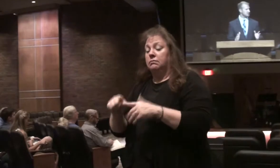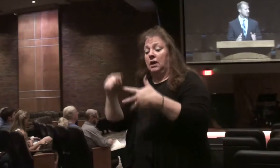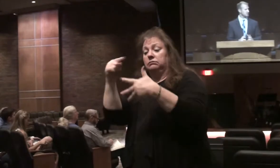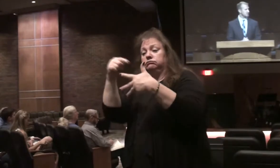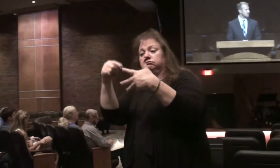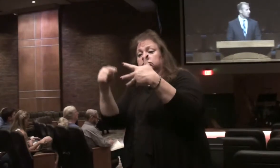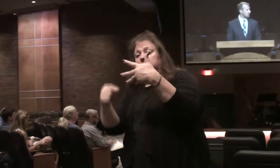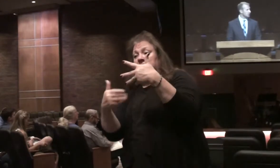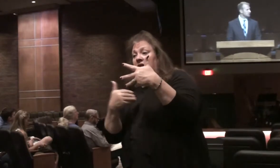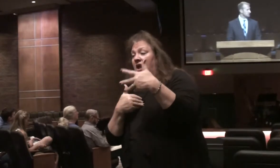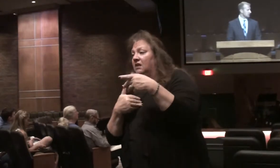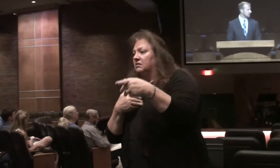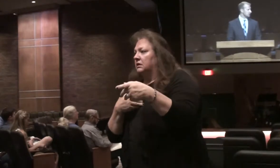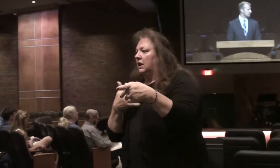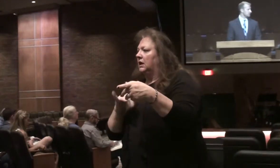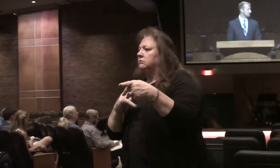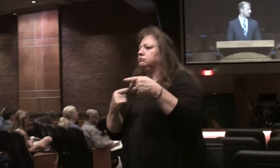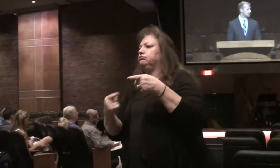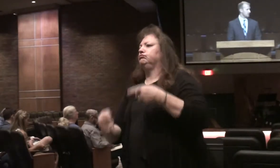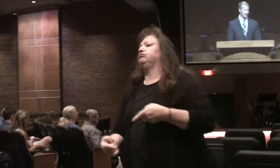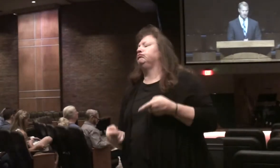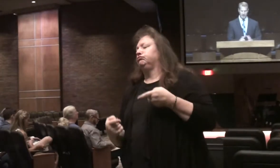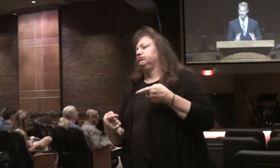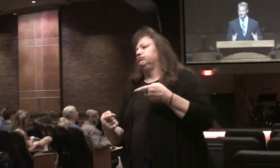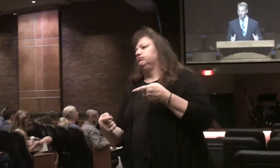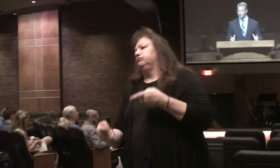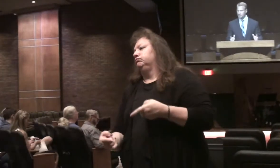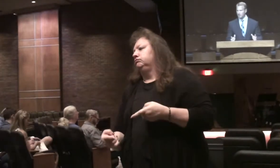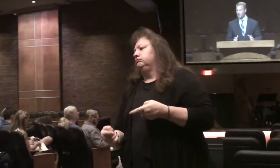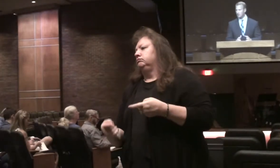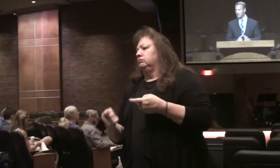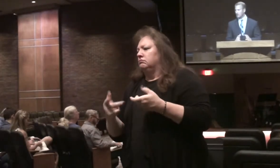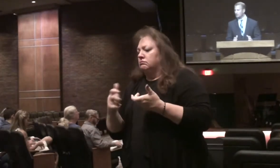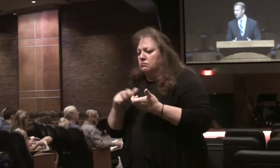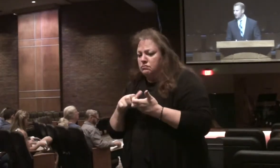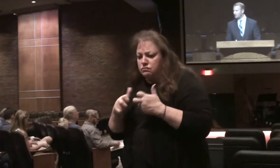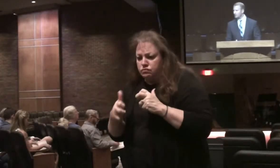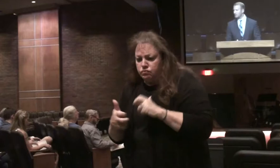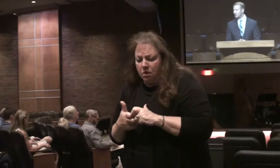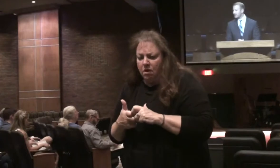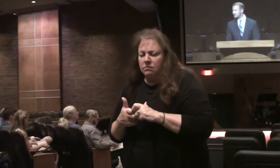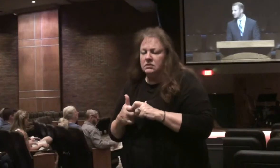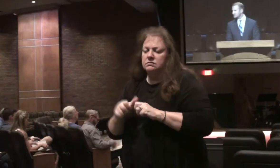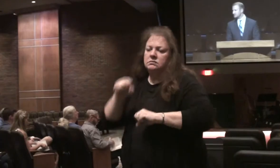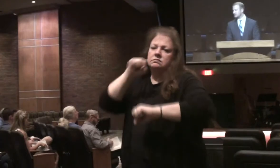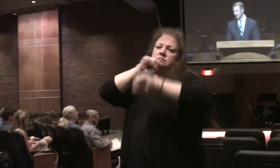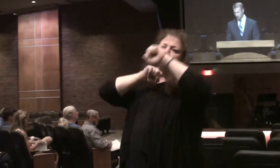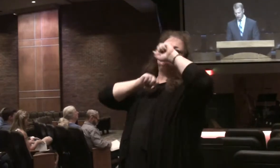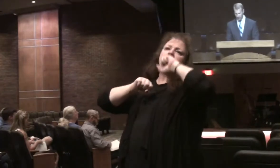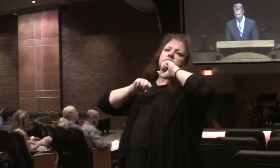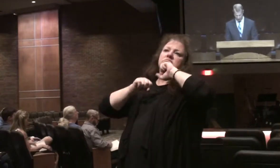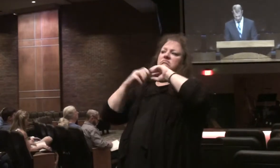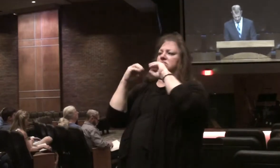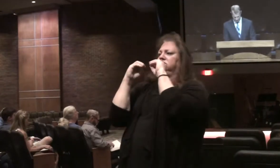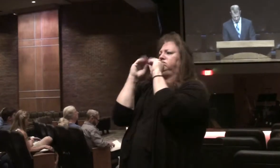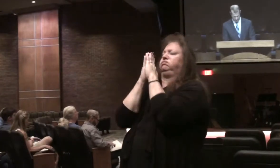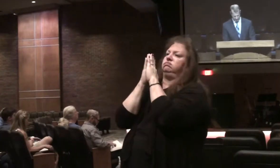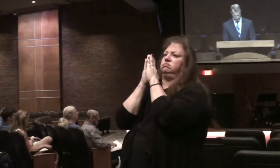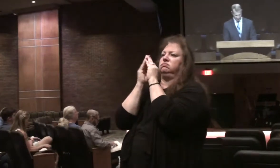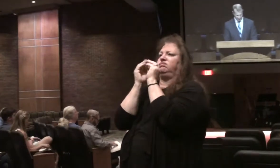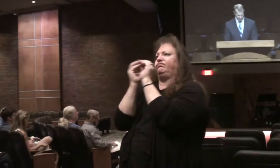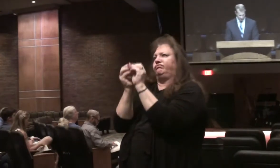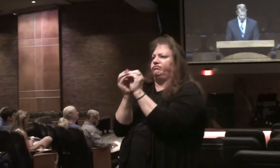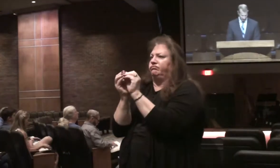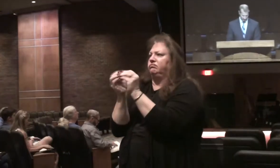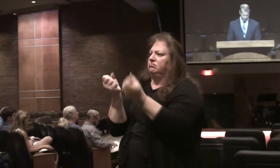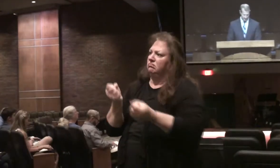blessings, the church at Corinth struggled. They had many troubles, many problems, many divisions as we know it,